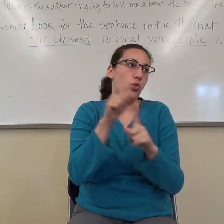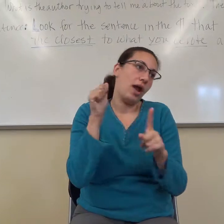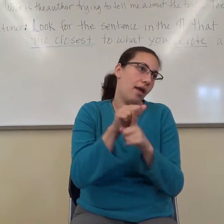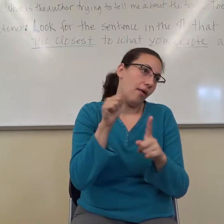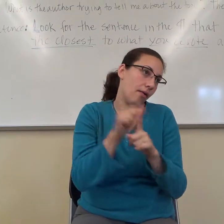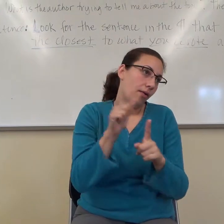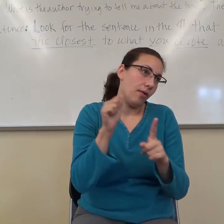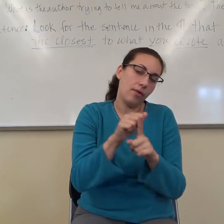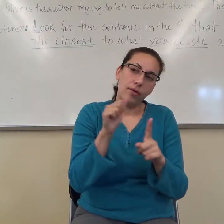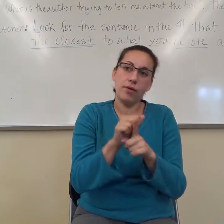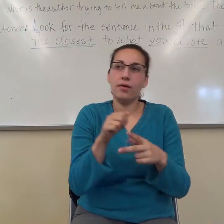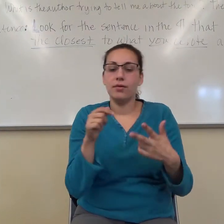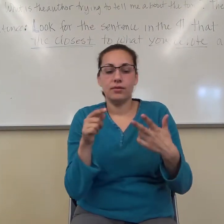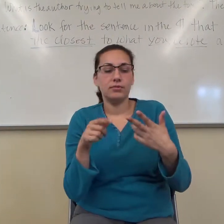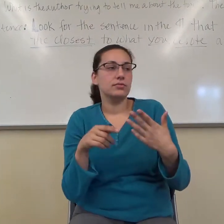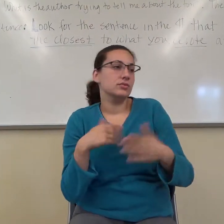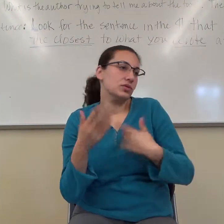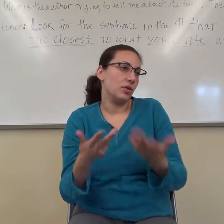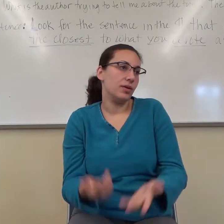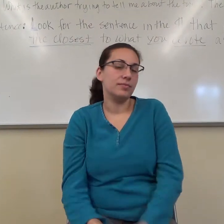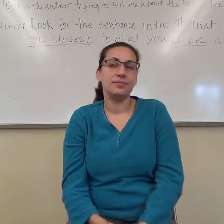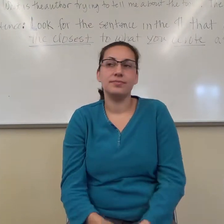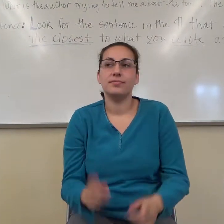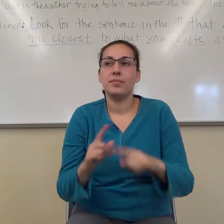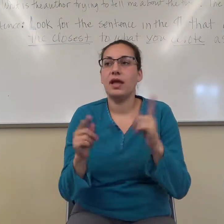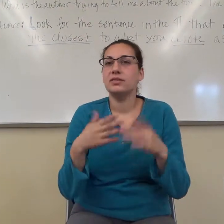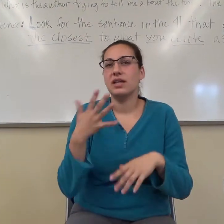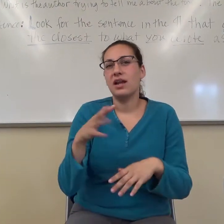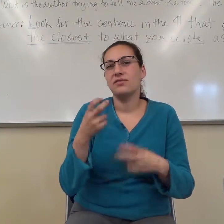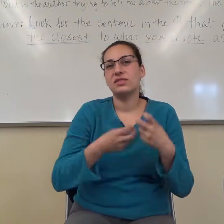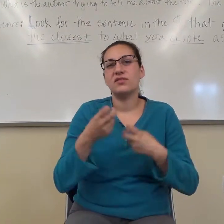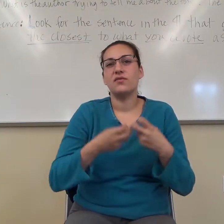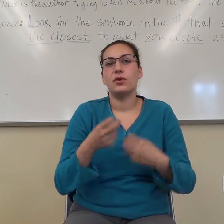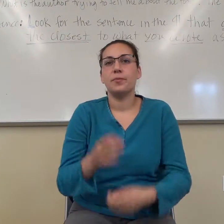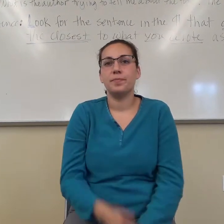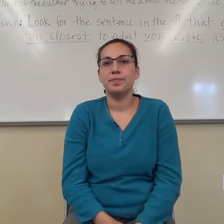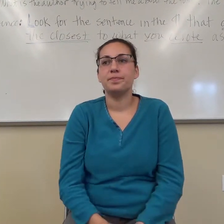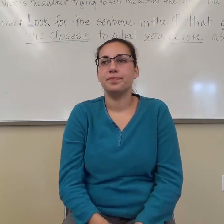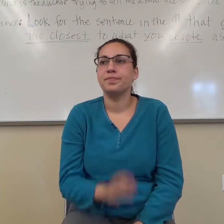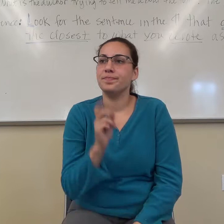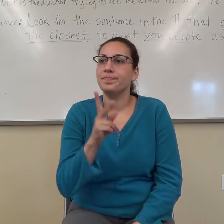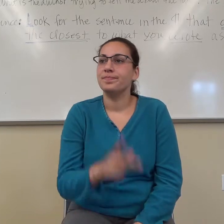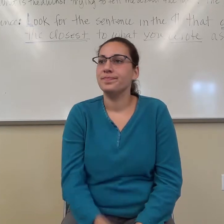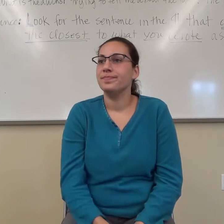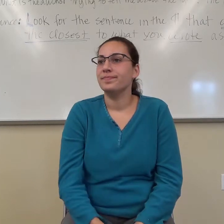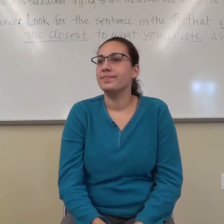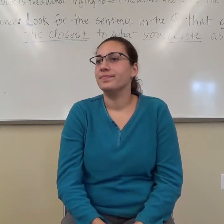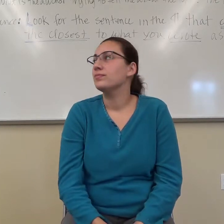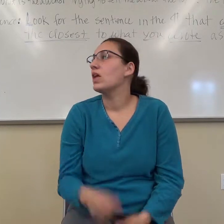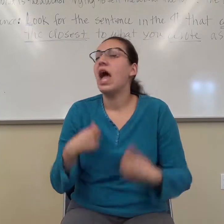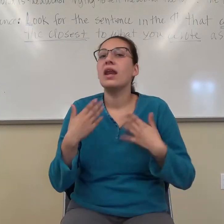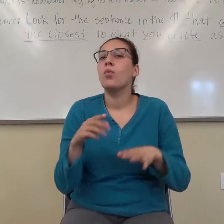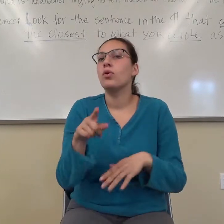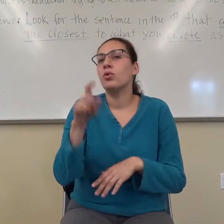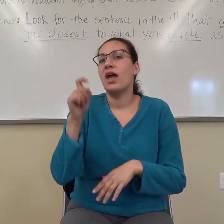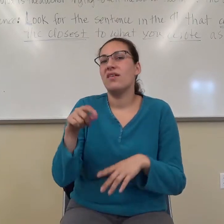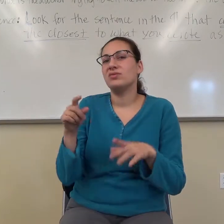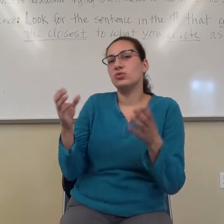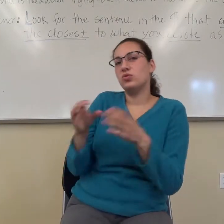church. So this is kind of a tricky one. So I didn't want you guys just have to do that one on your own. Because yeah, there's